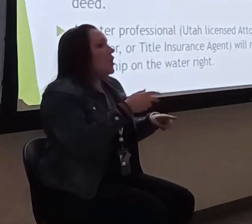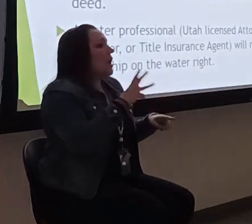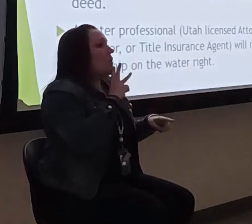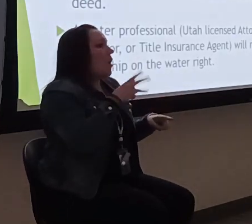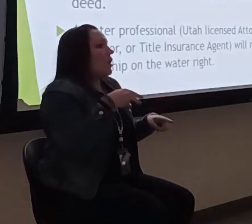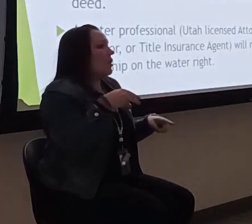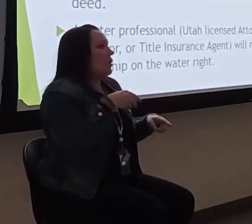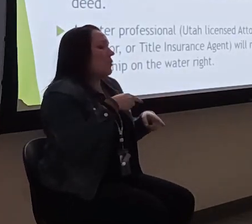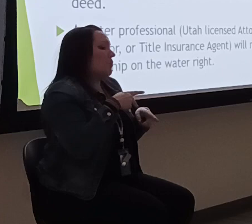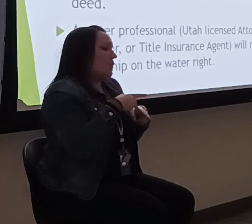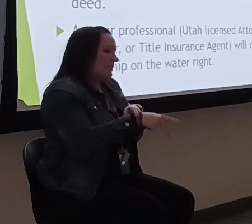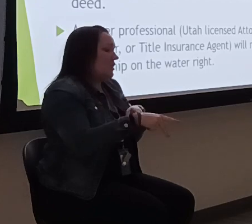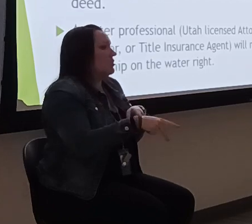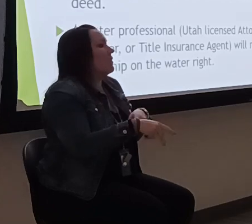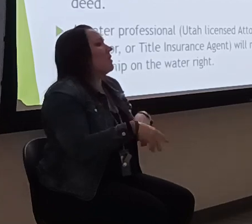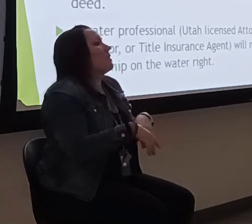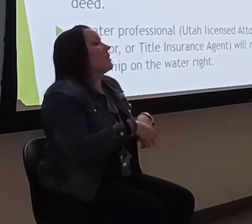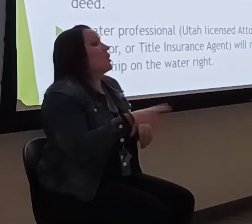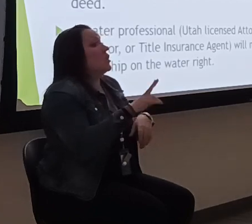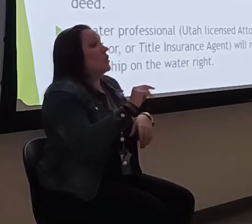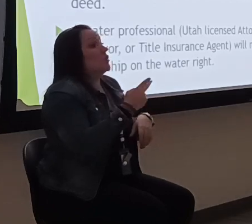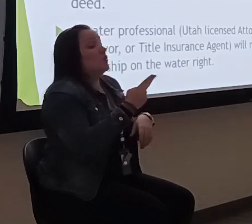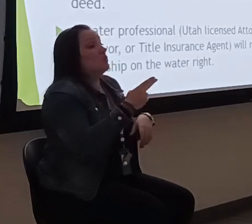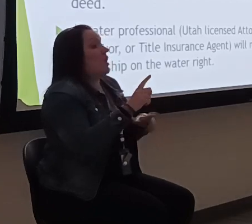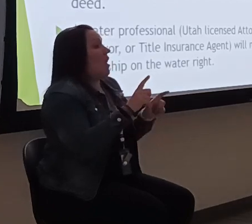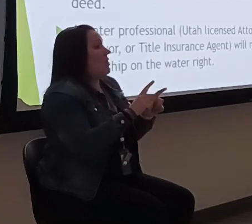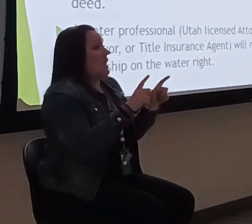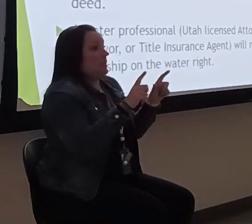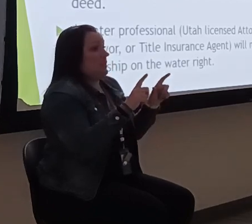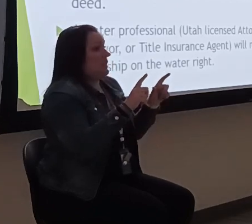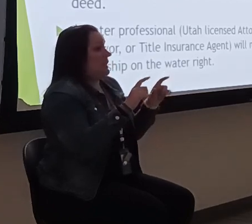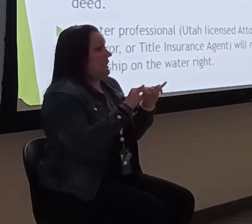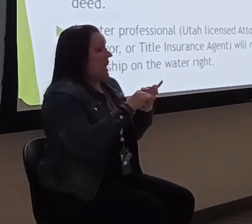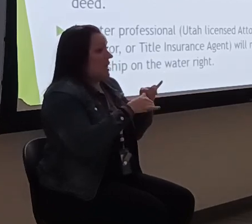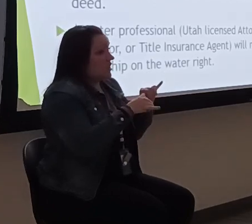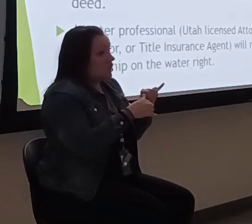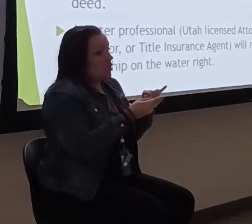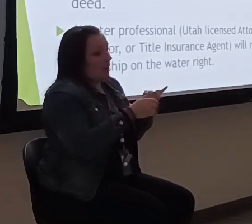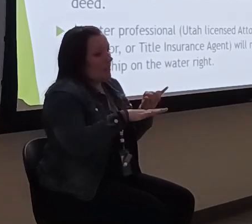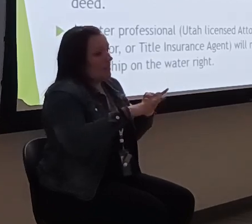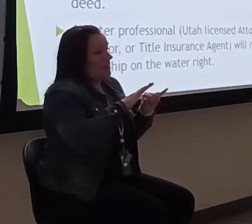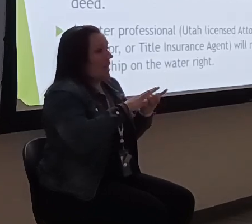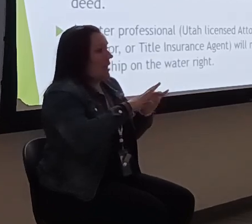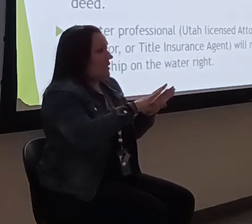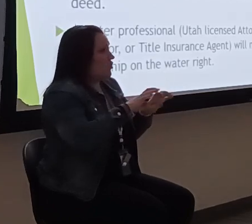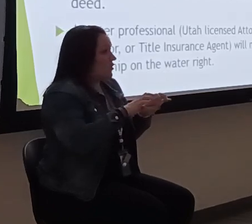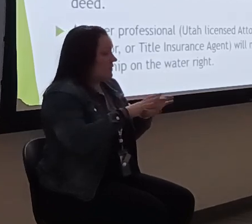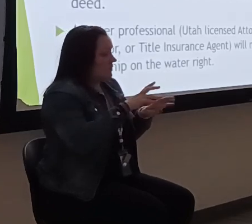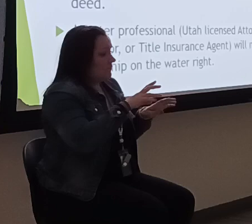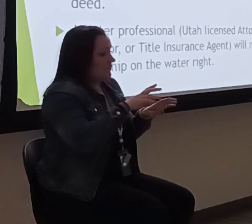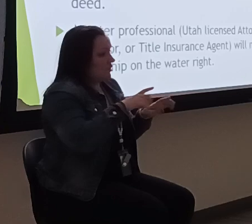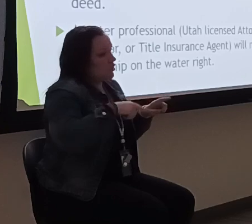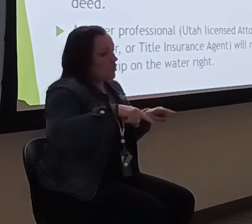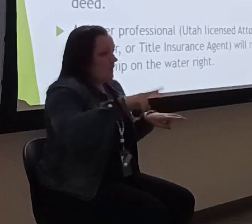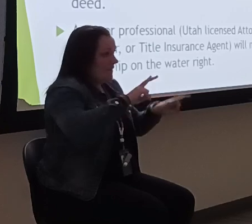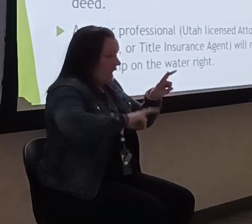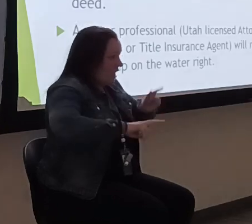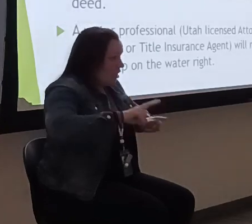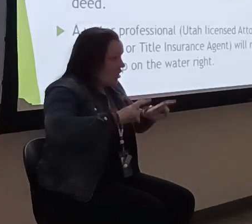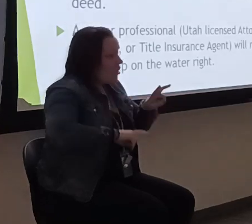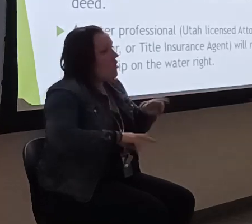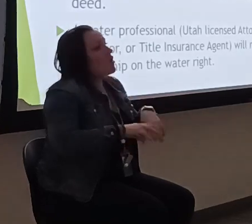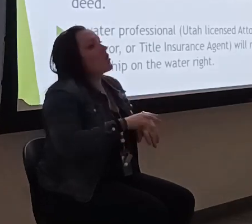professional. Either a Utah licensed engineer, land surveyor, title insurance agent,